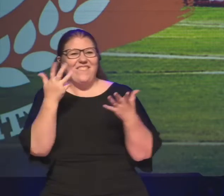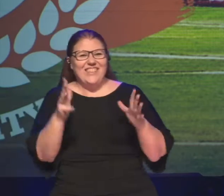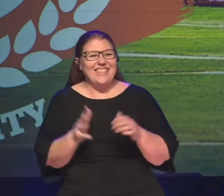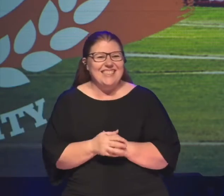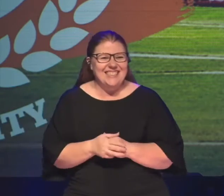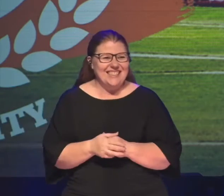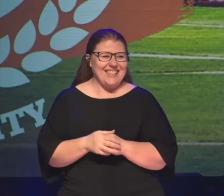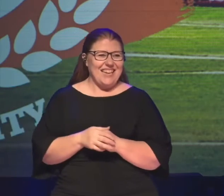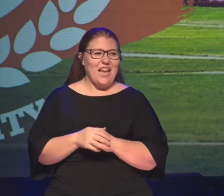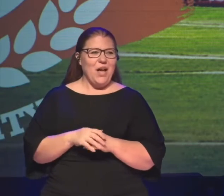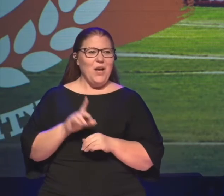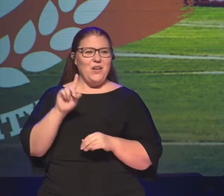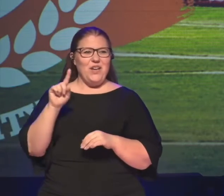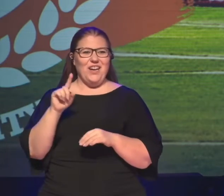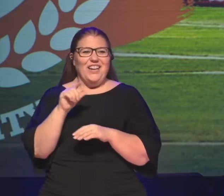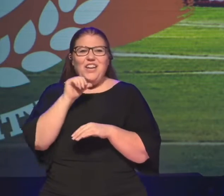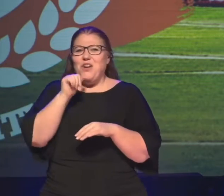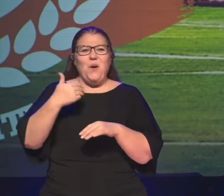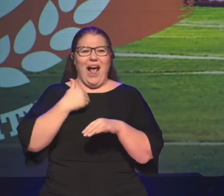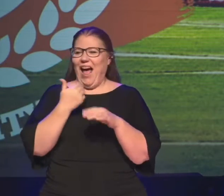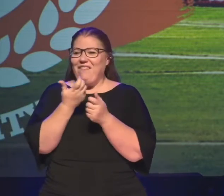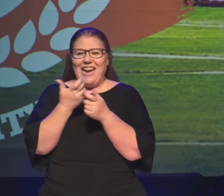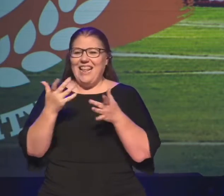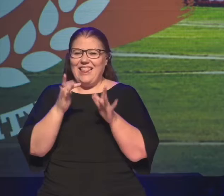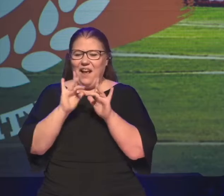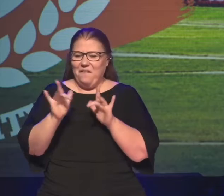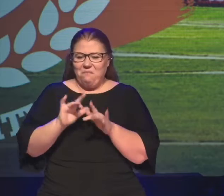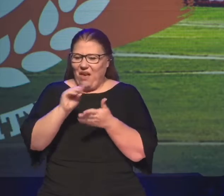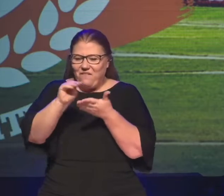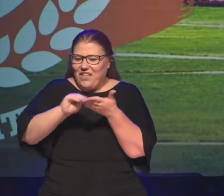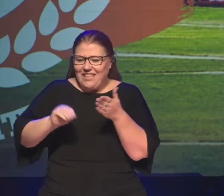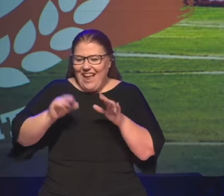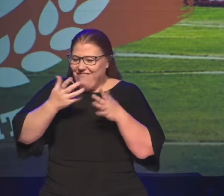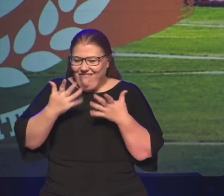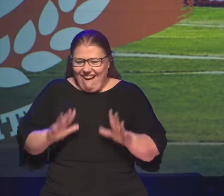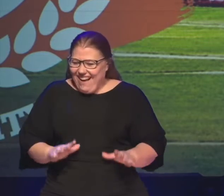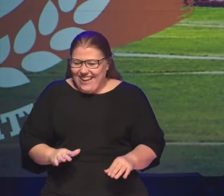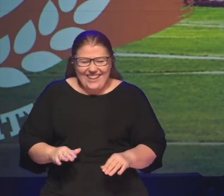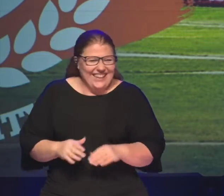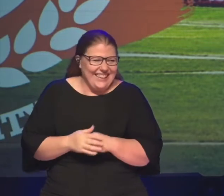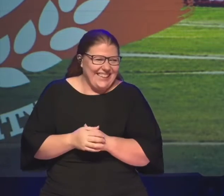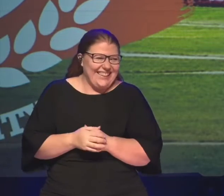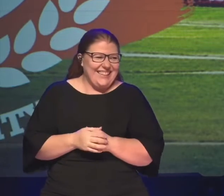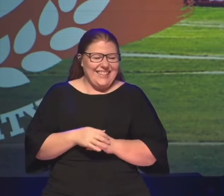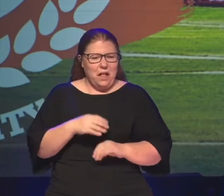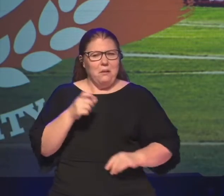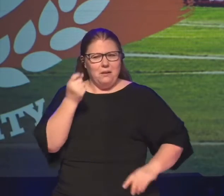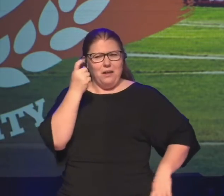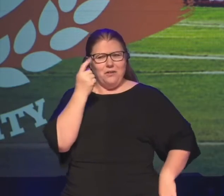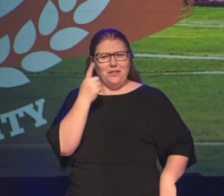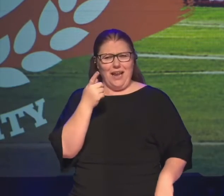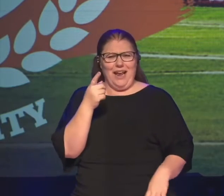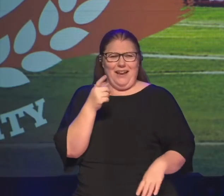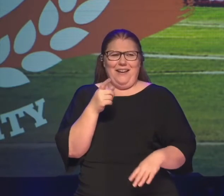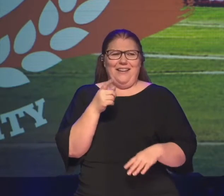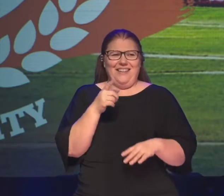You don't even have one blank filled in, and you thought it was over. Man, I see where your hearts are this